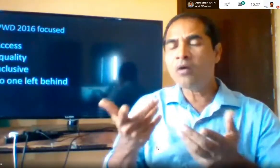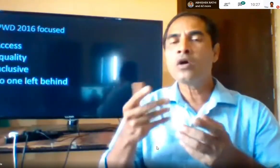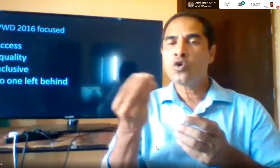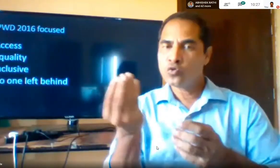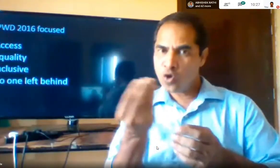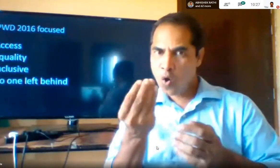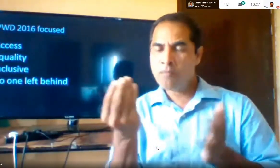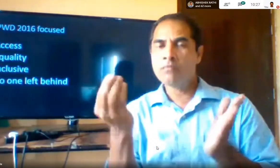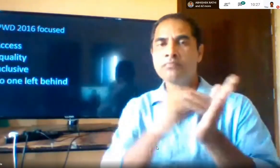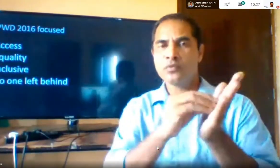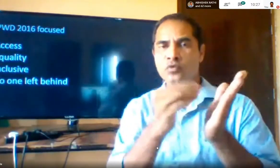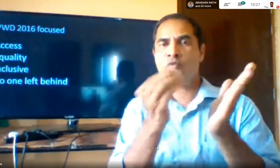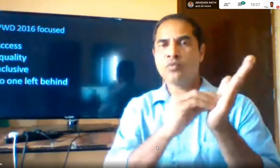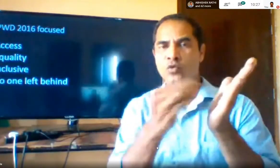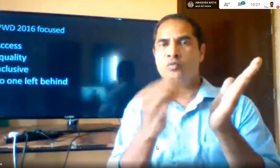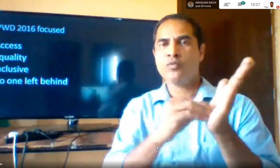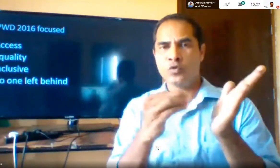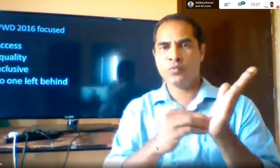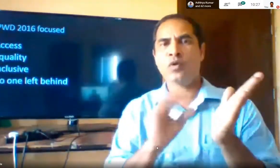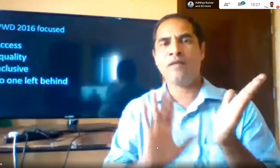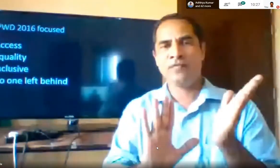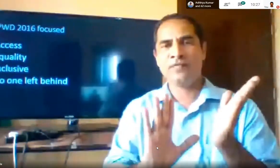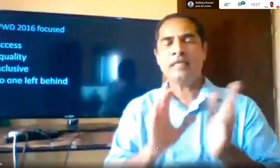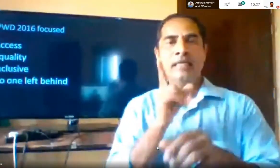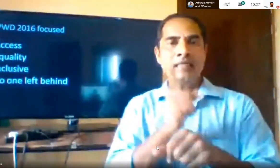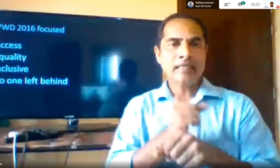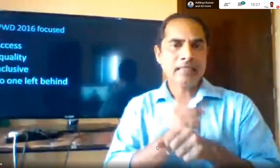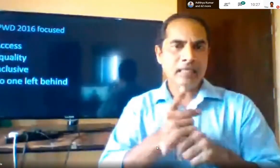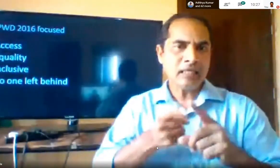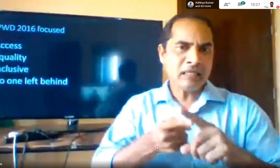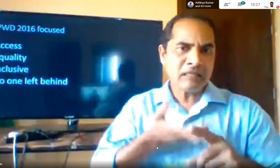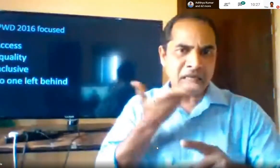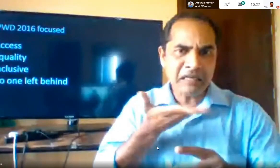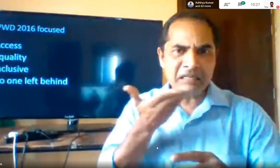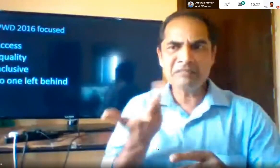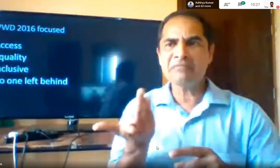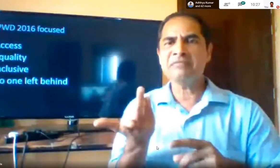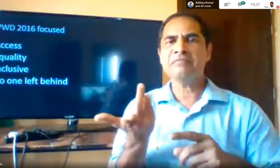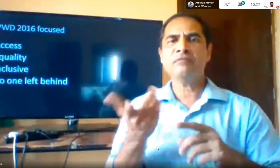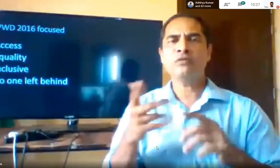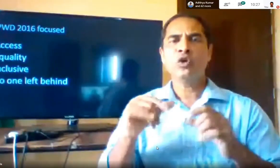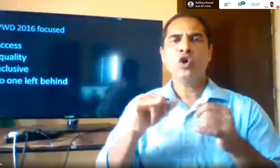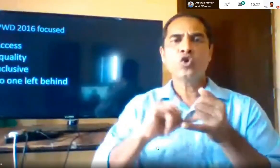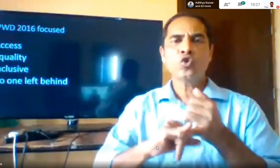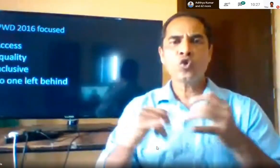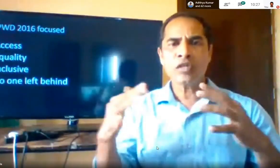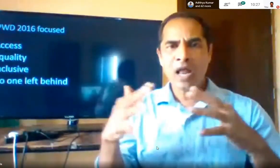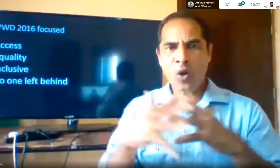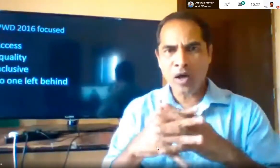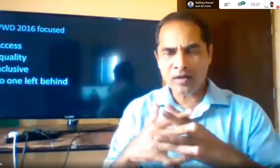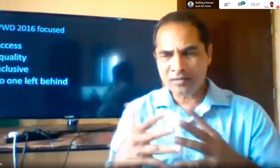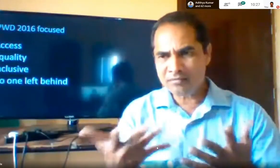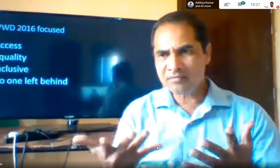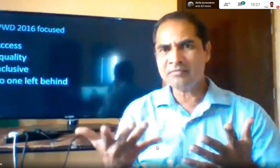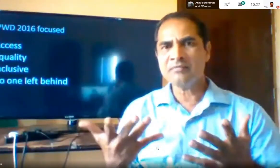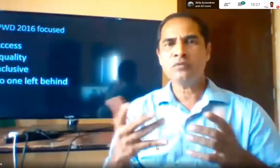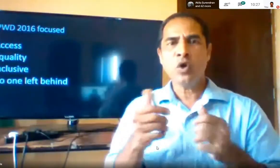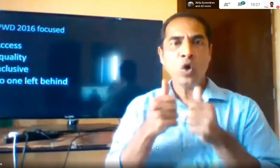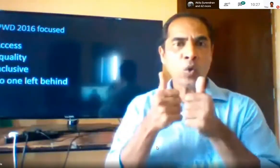So RPWD is focusing on solving the problems of every disabled person, training the teachers,